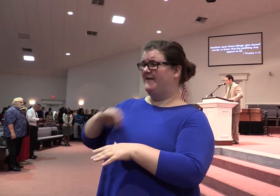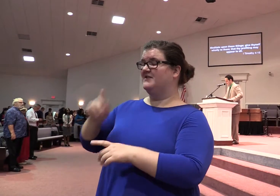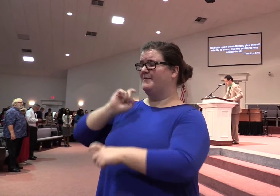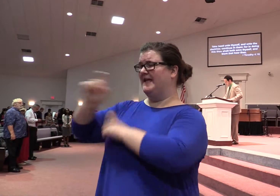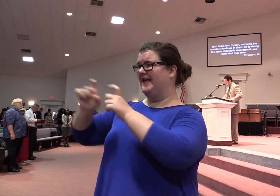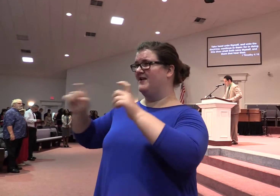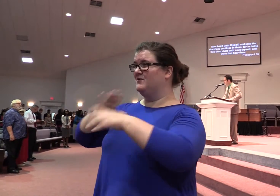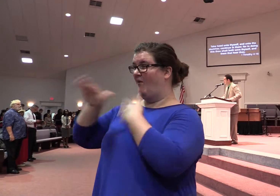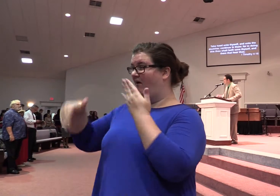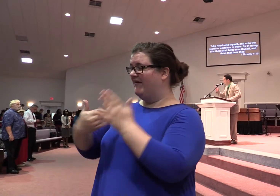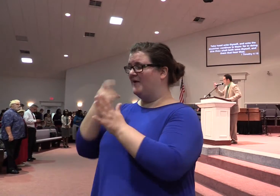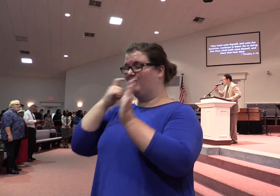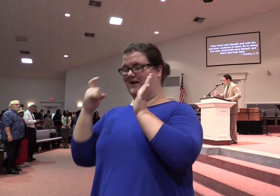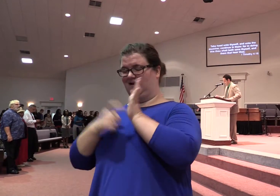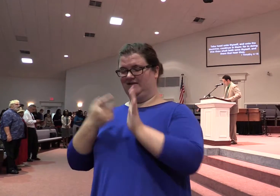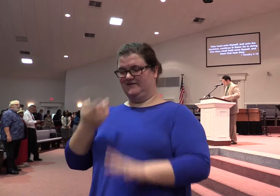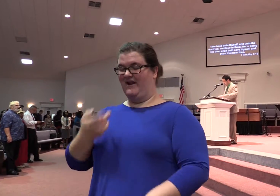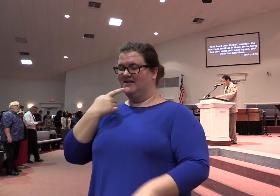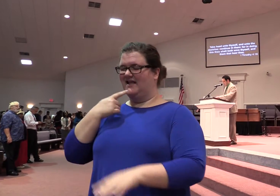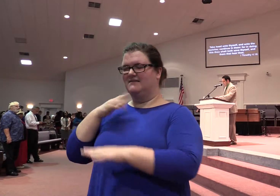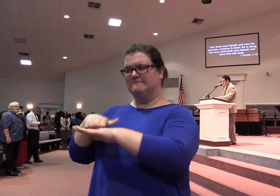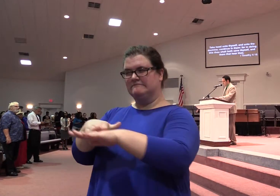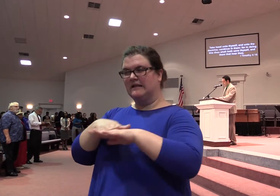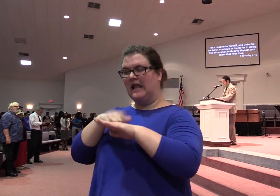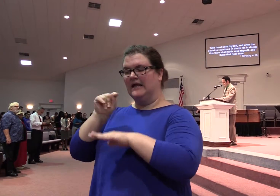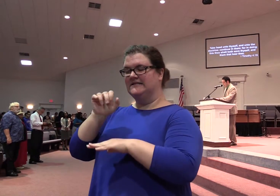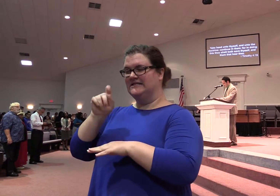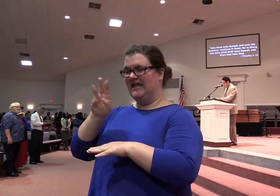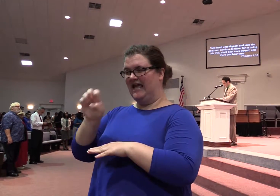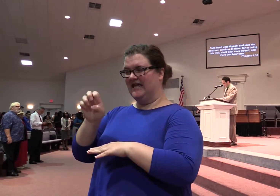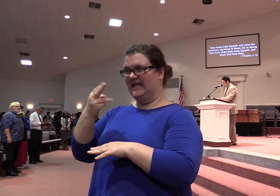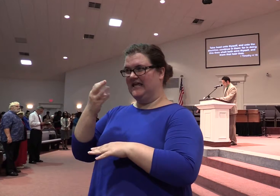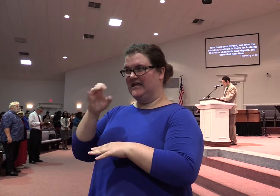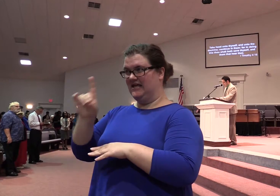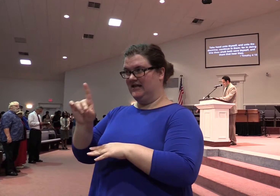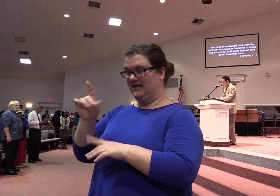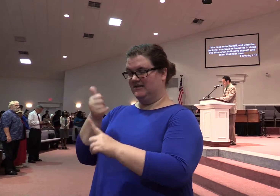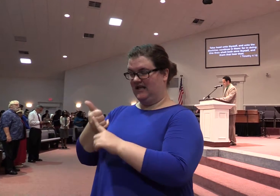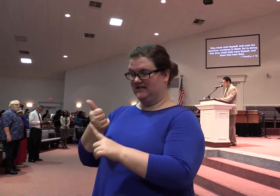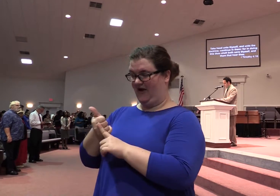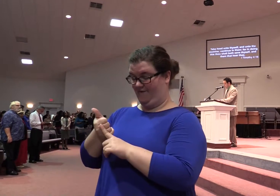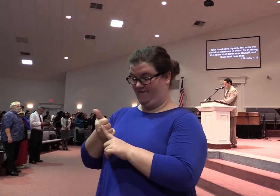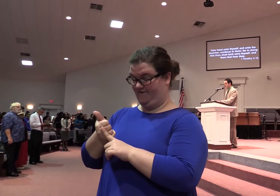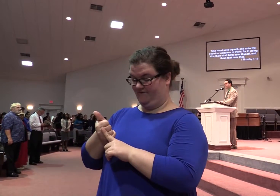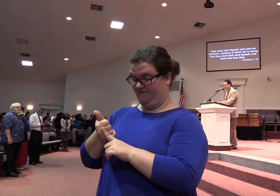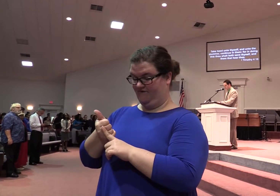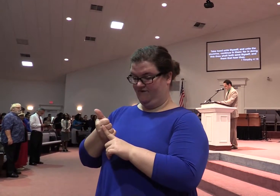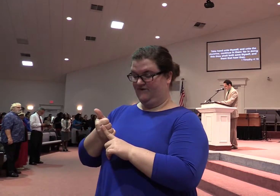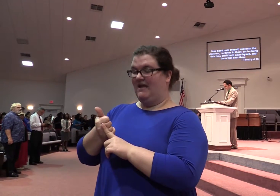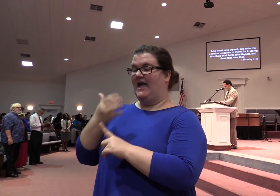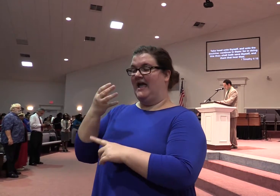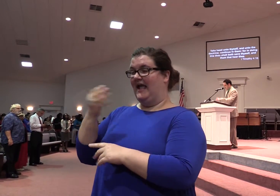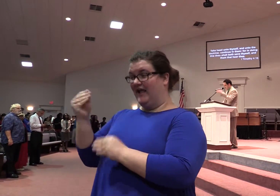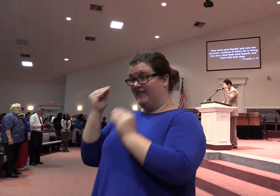"Take heed." Everybody say, "Take heed." Take heed. "Unto thyself and unto the